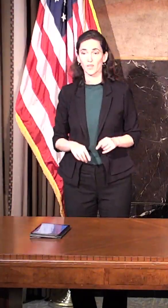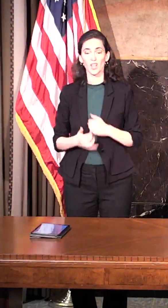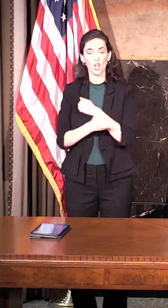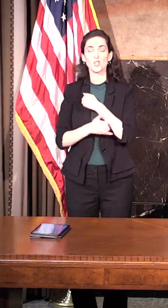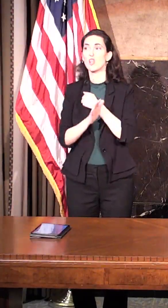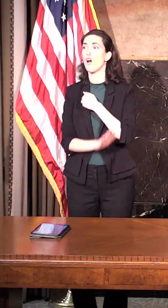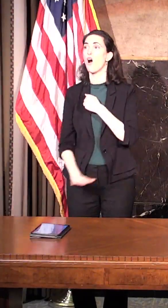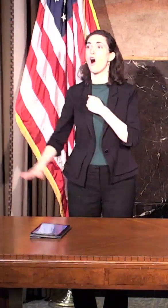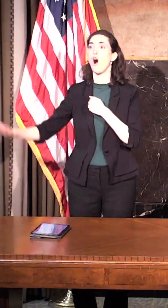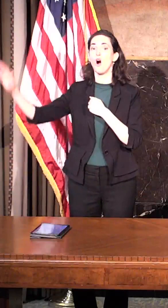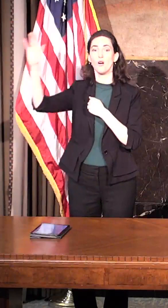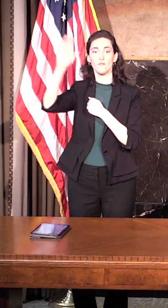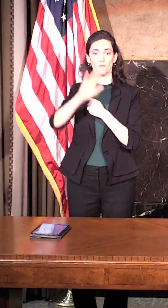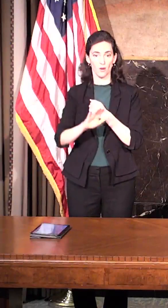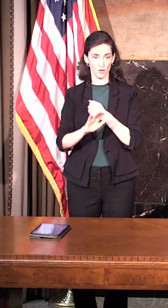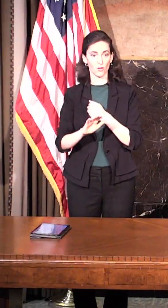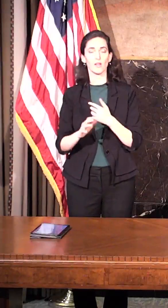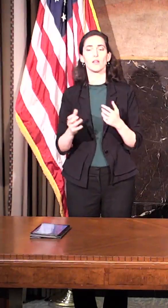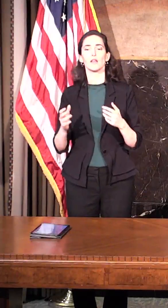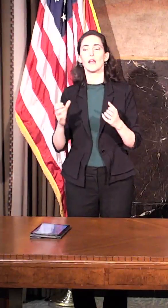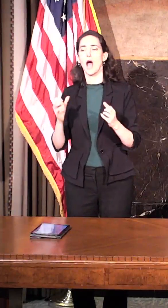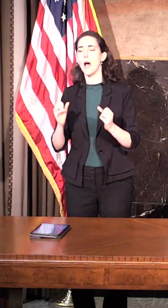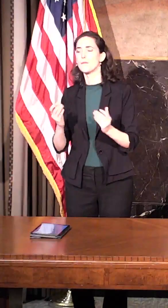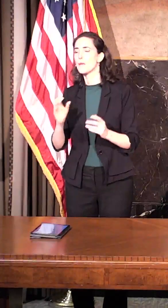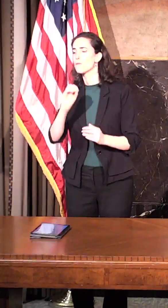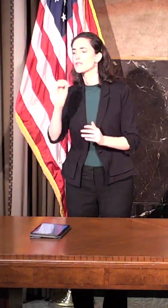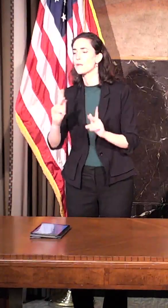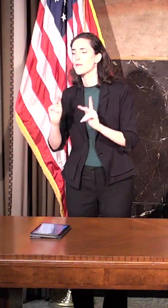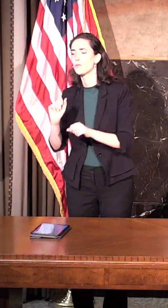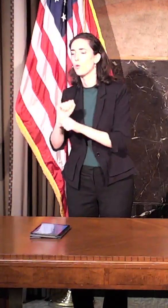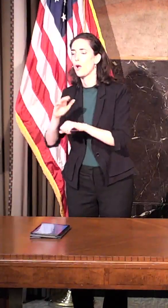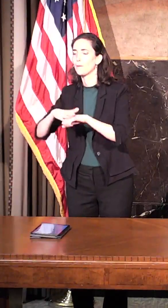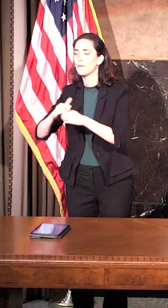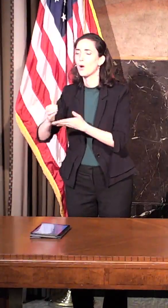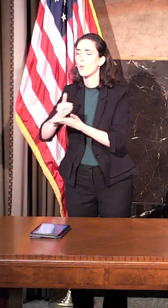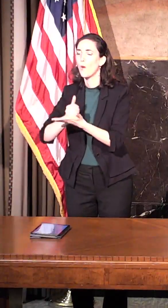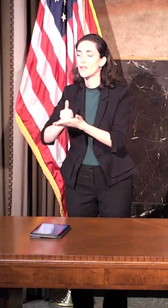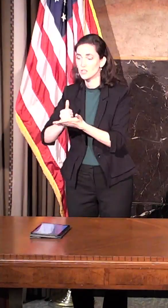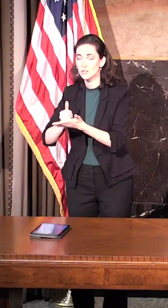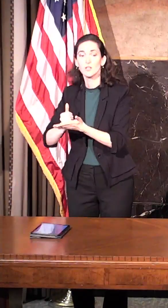country who actually work for the minimum wage.